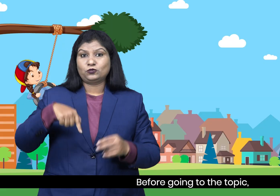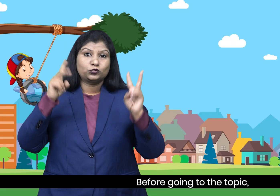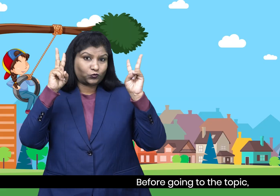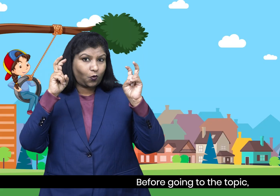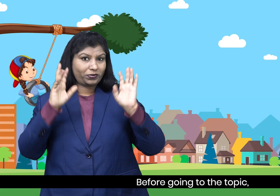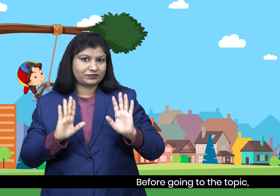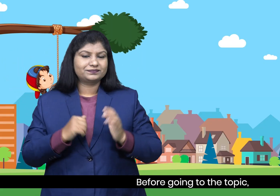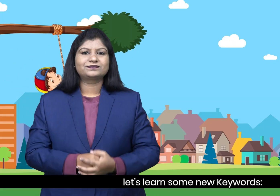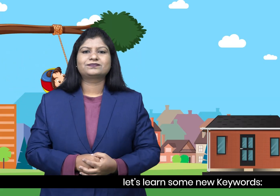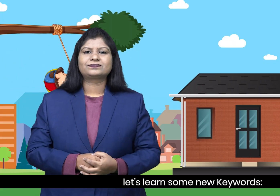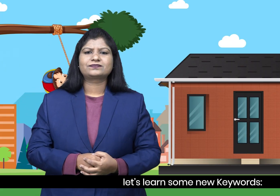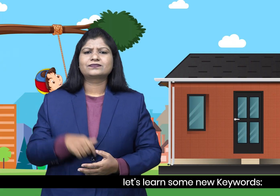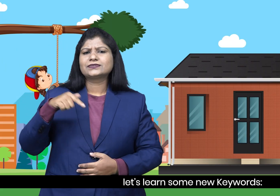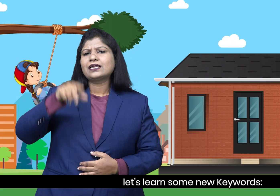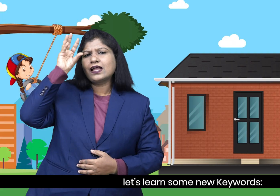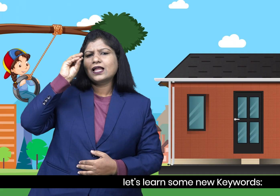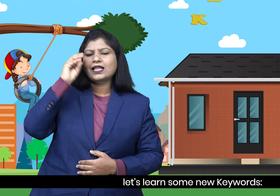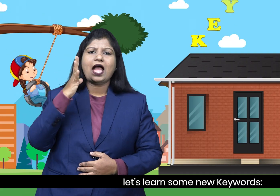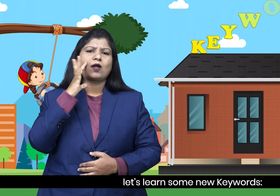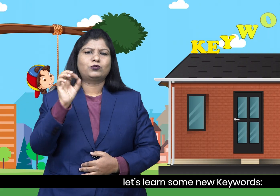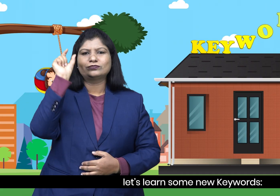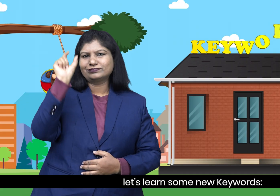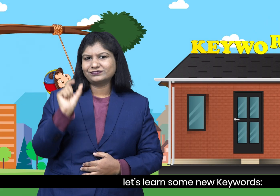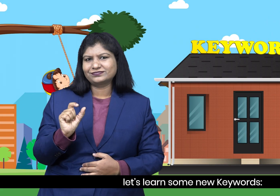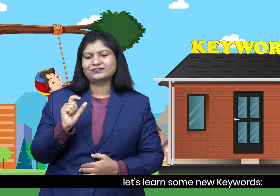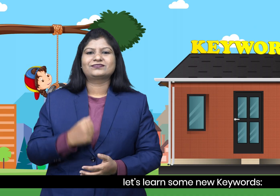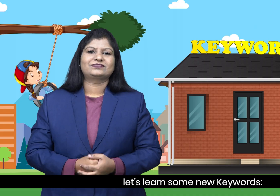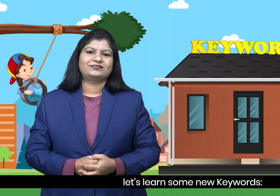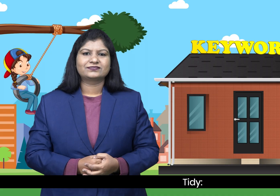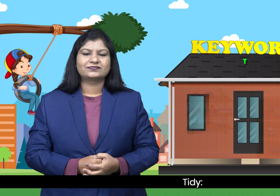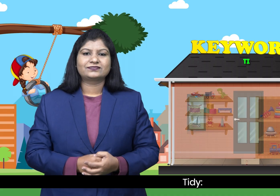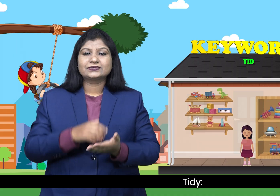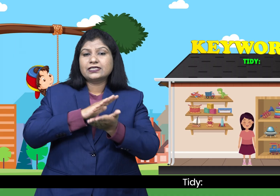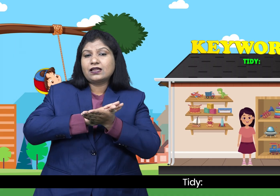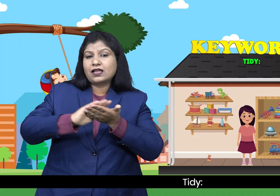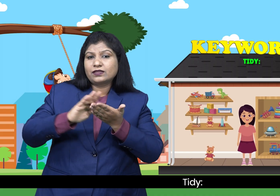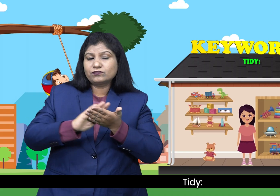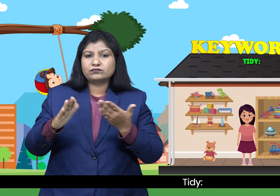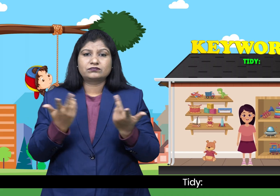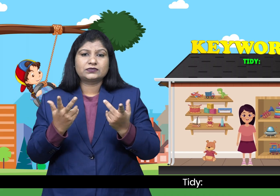Before going to the topic, let's learn some new keywords. Tidy.